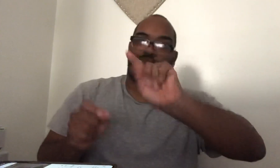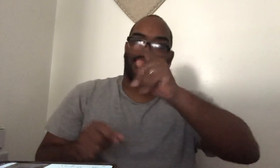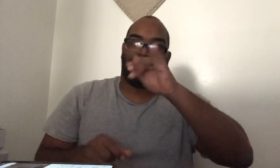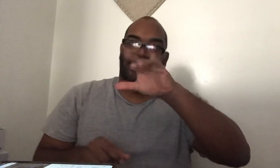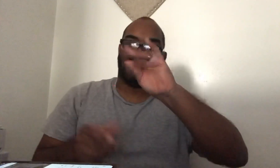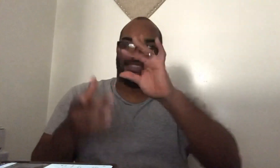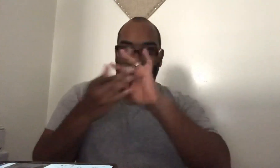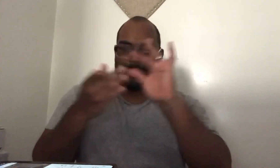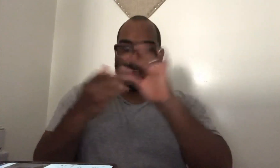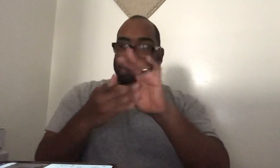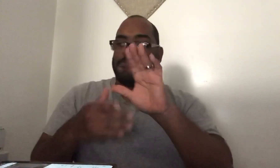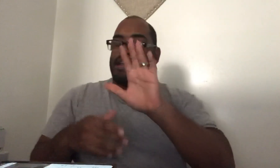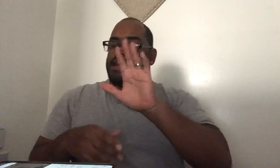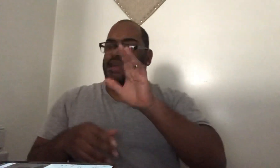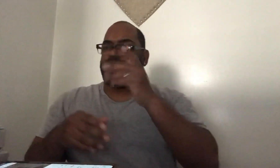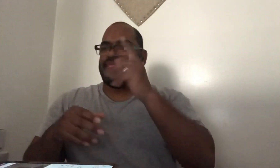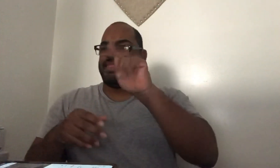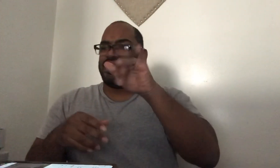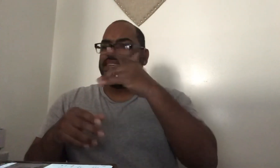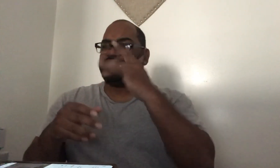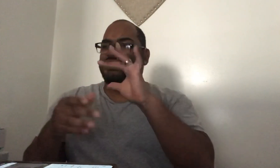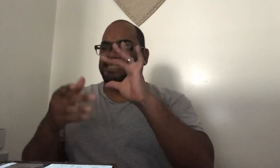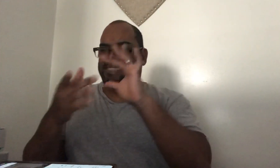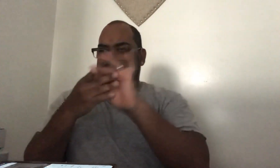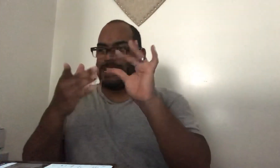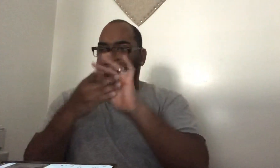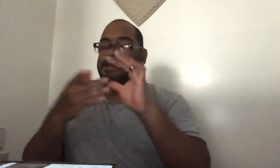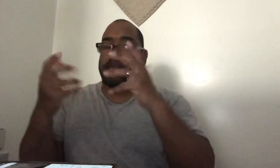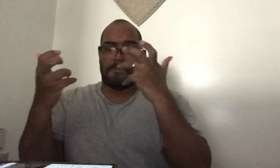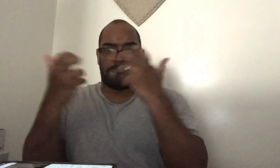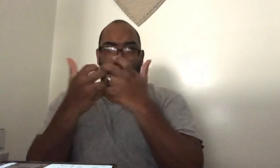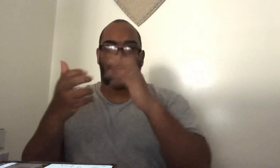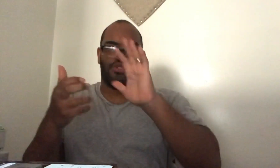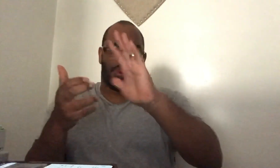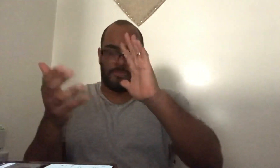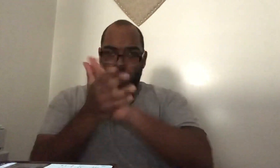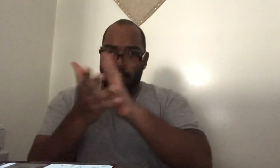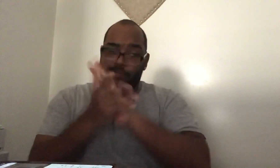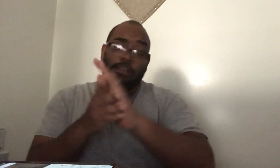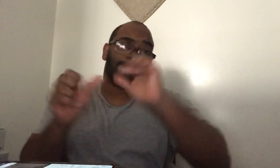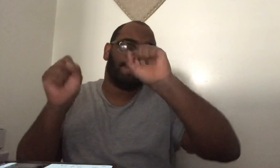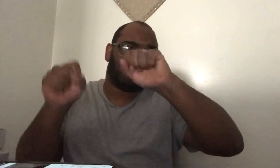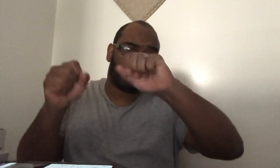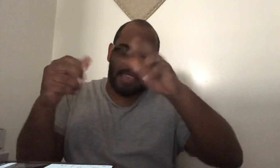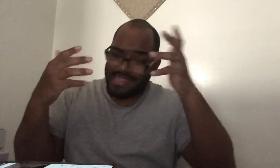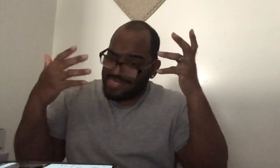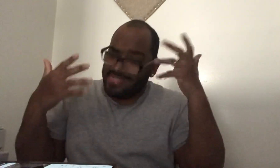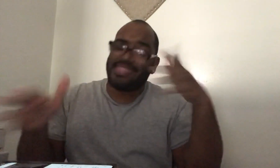paper. Yeah, that's it. That's thesis statements in a nutshell.